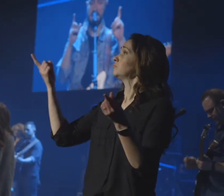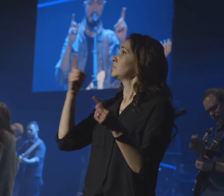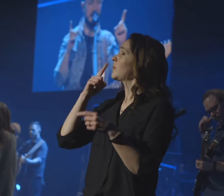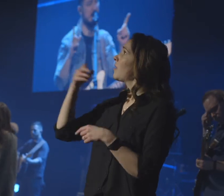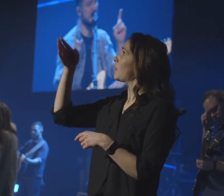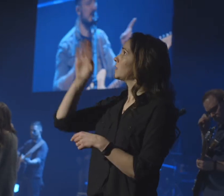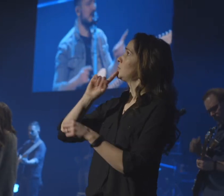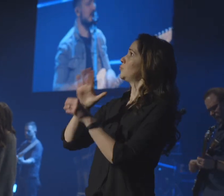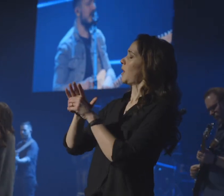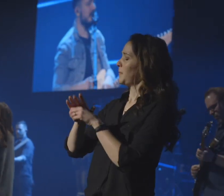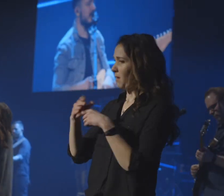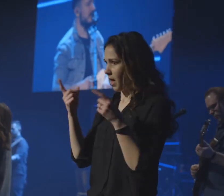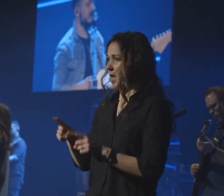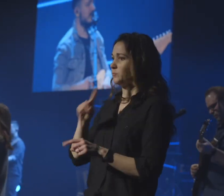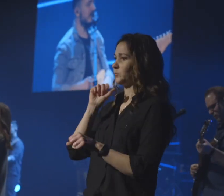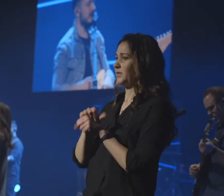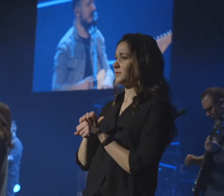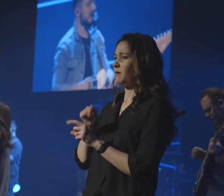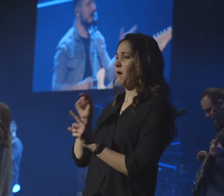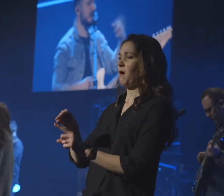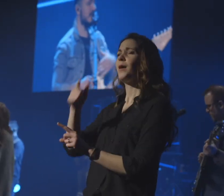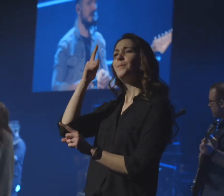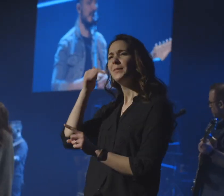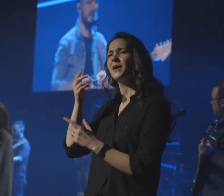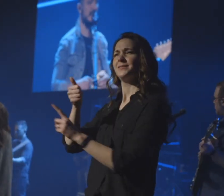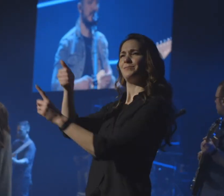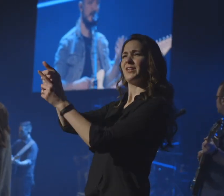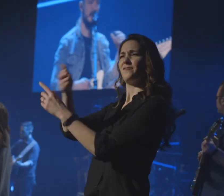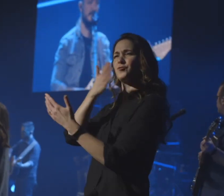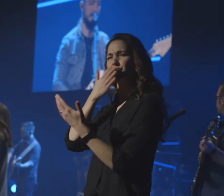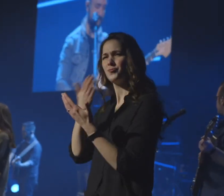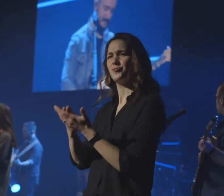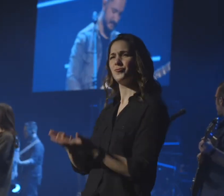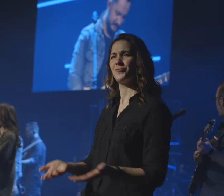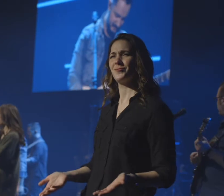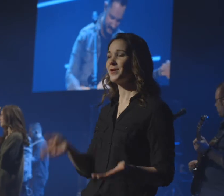that's just because of the goodness of God, right? Come on, we're going to sing about that next. Let's keep going.